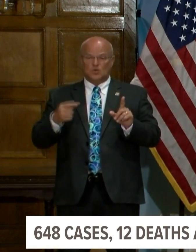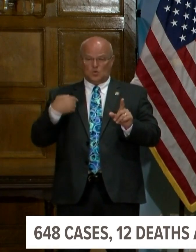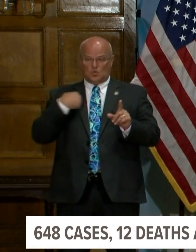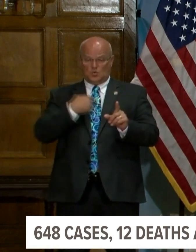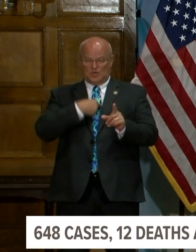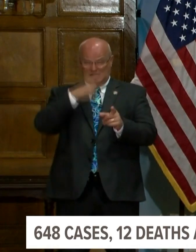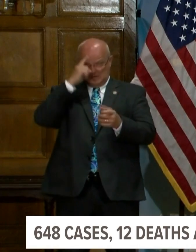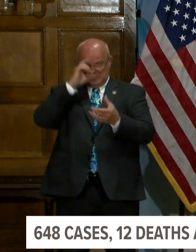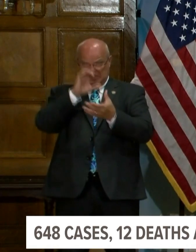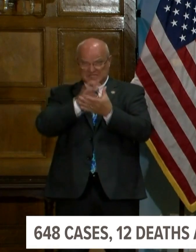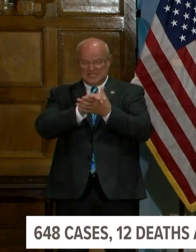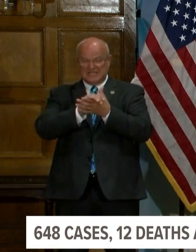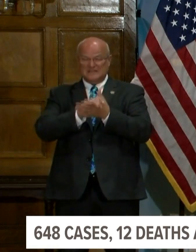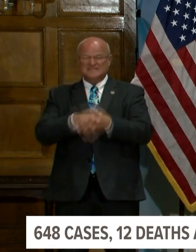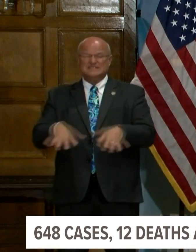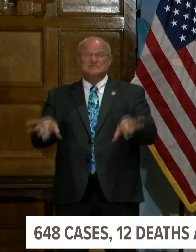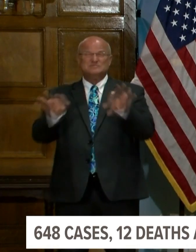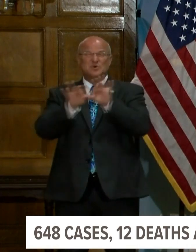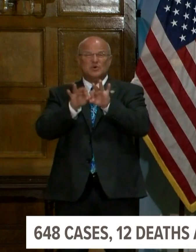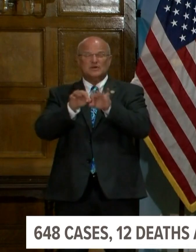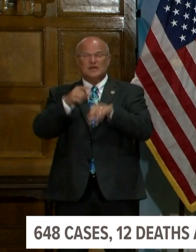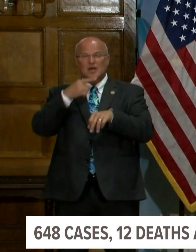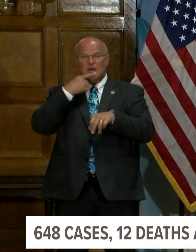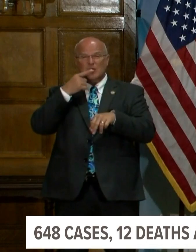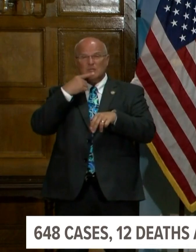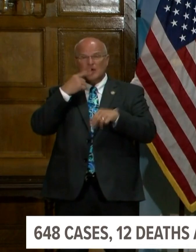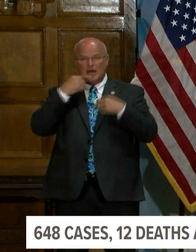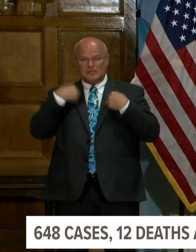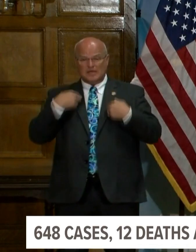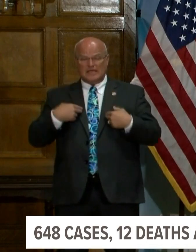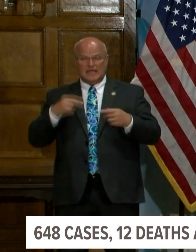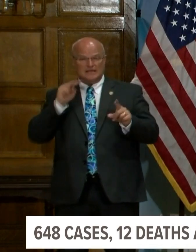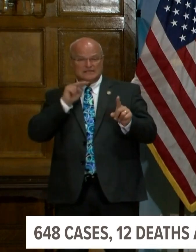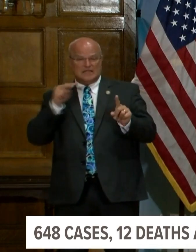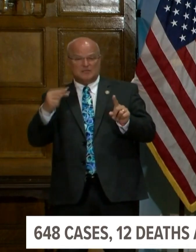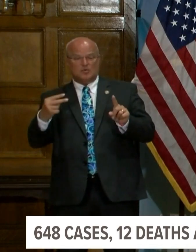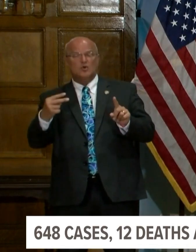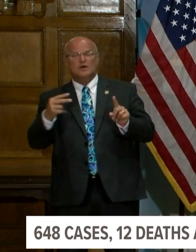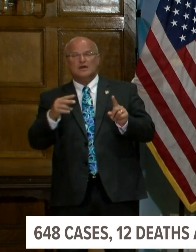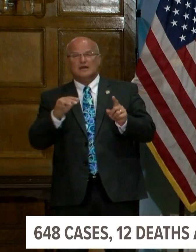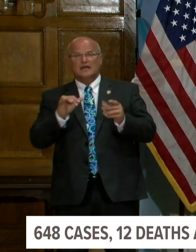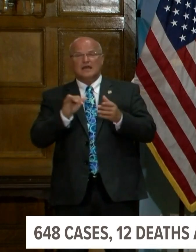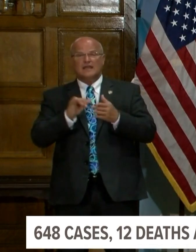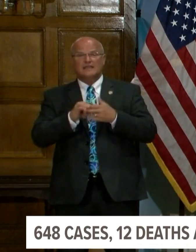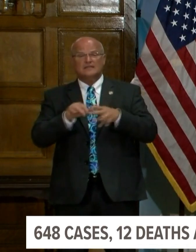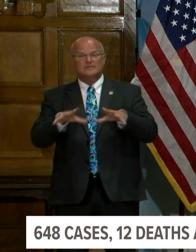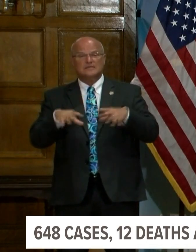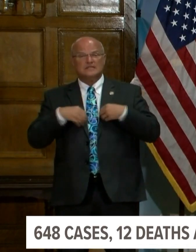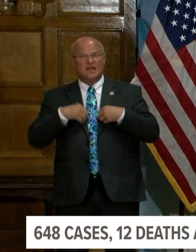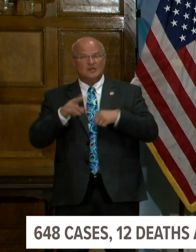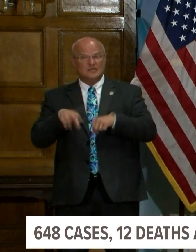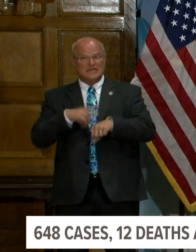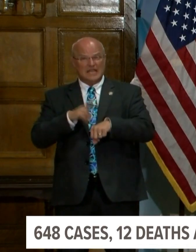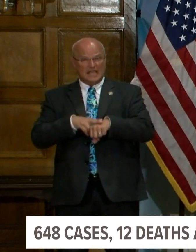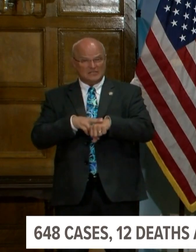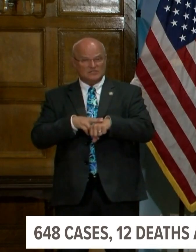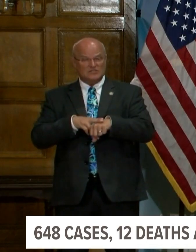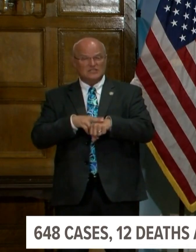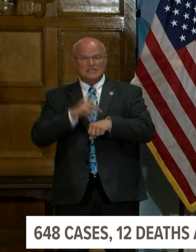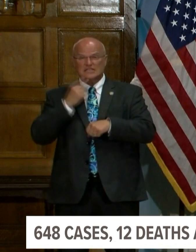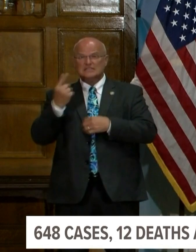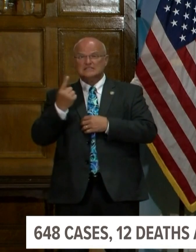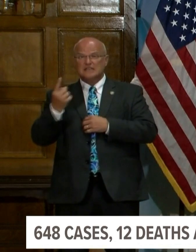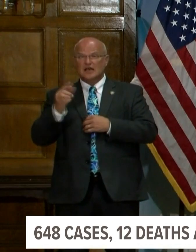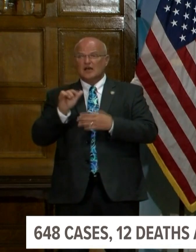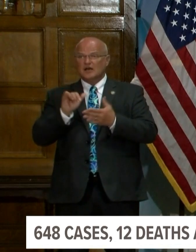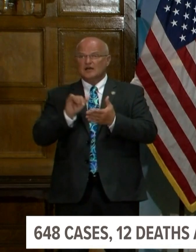is important from a public health standpoint. That's been adopted nationally. It is